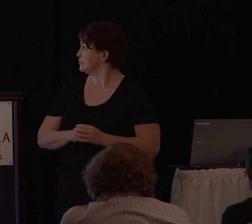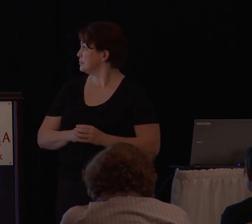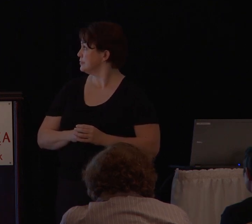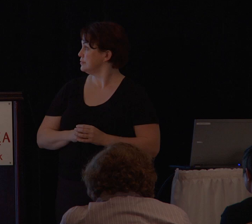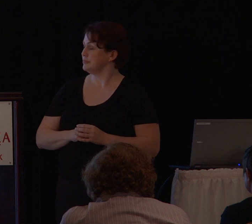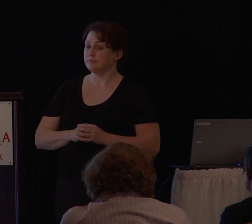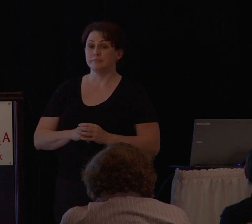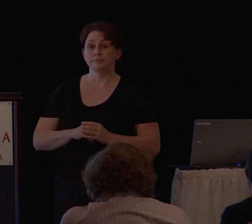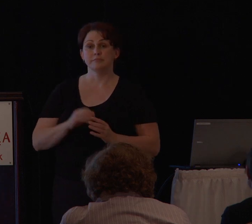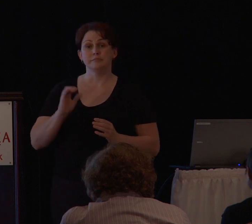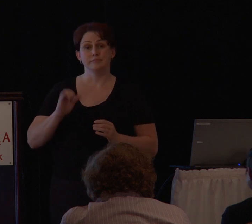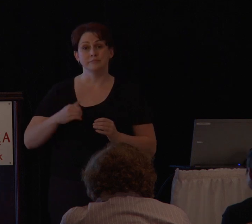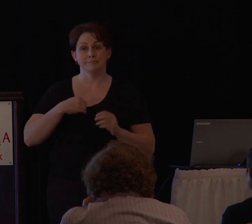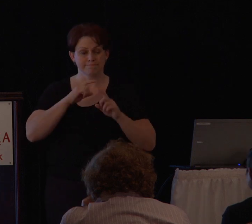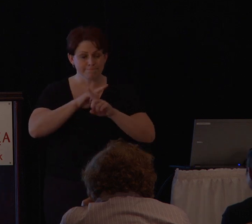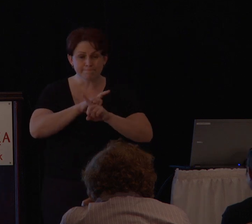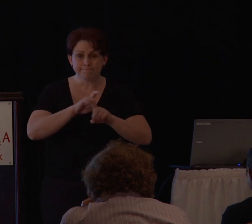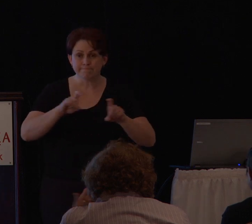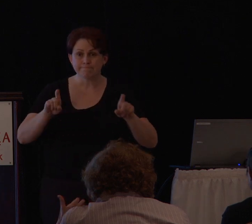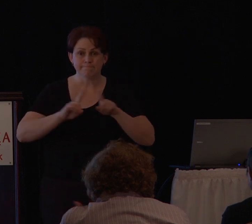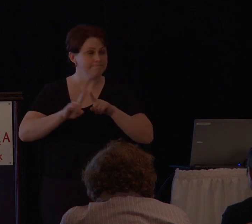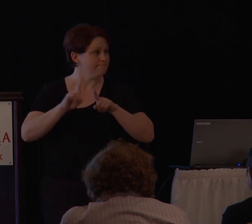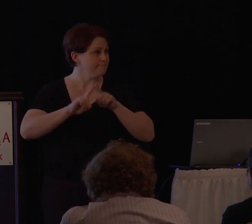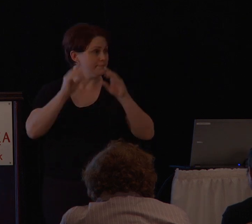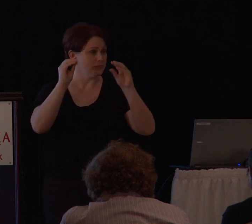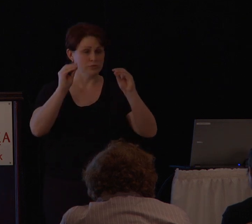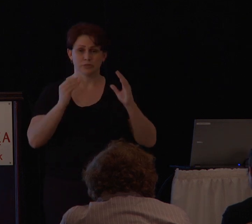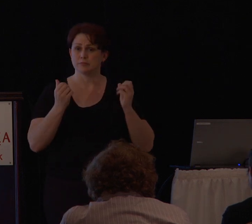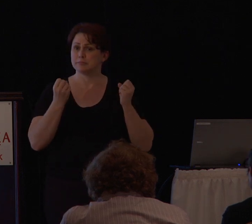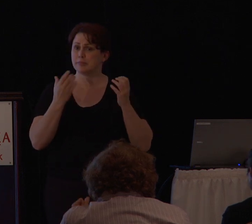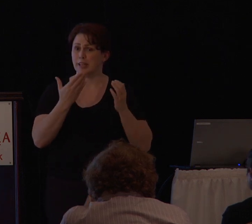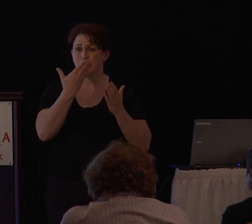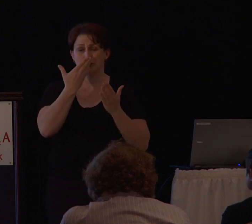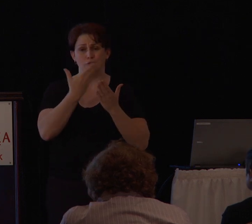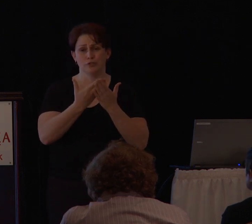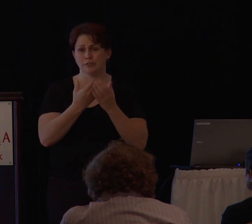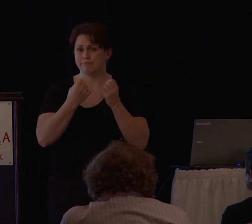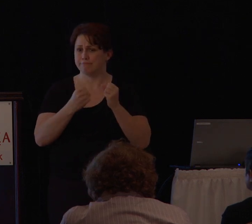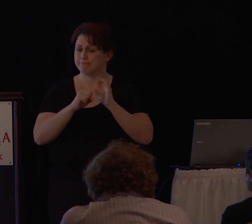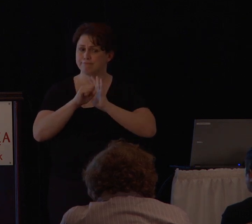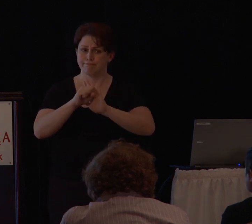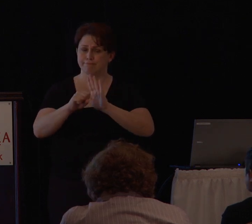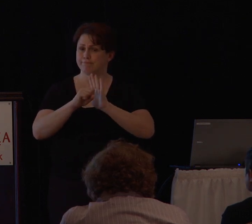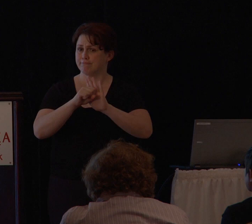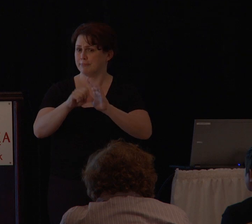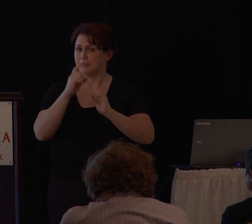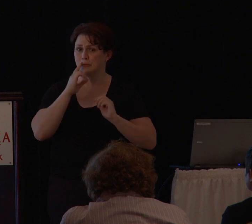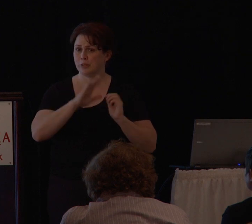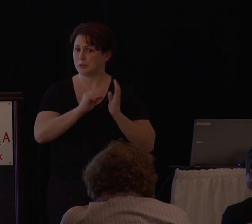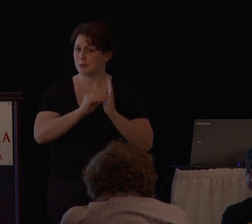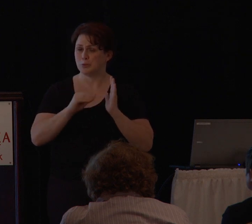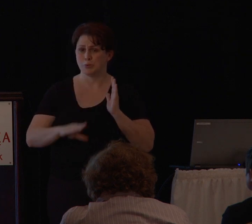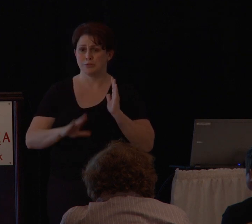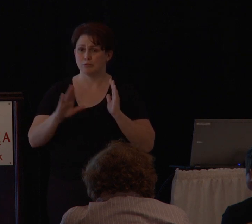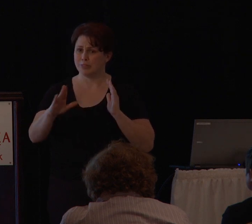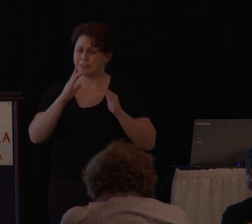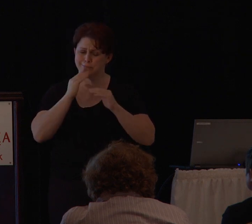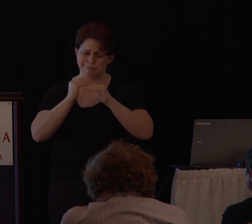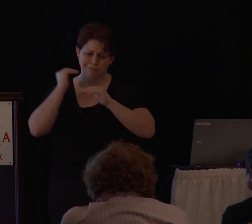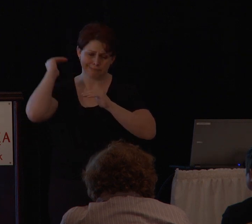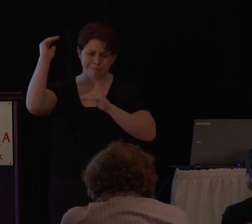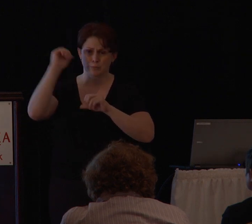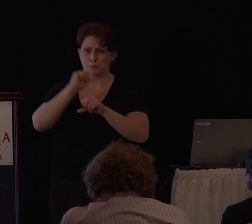strong advocates and had really gone above and beyond their job to